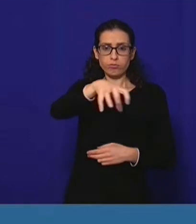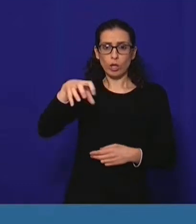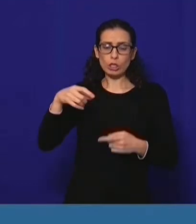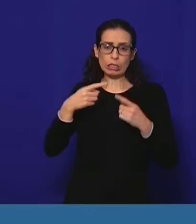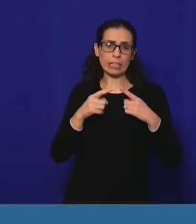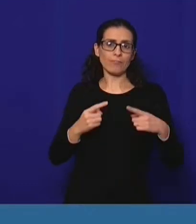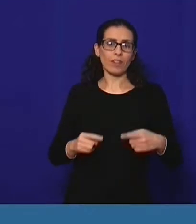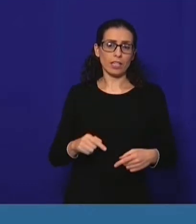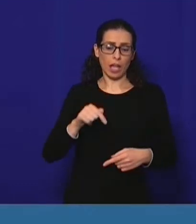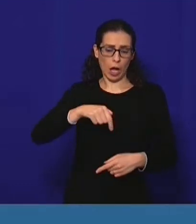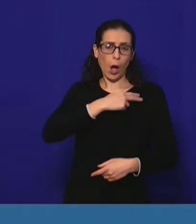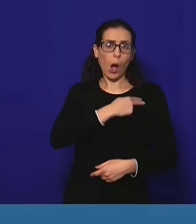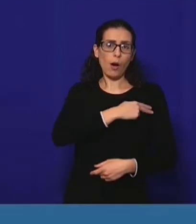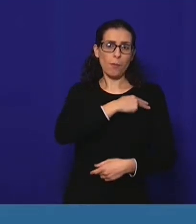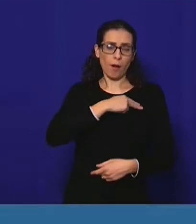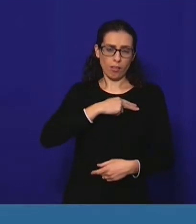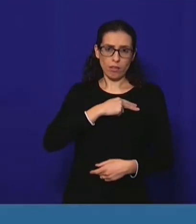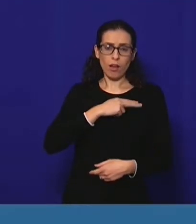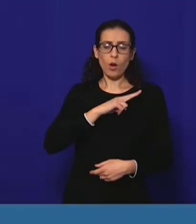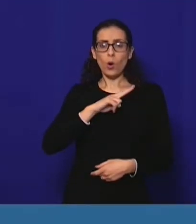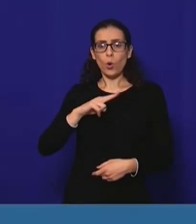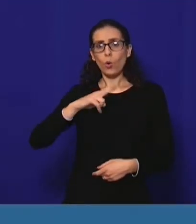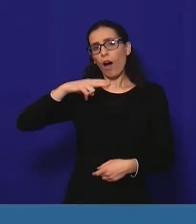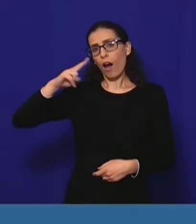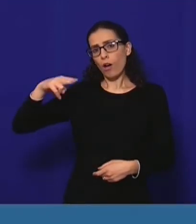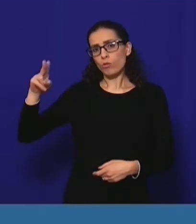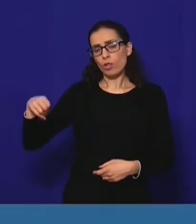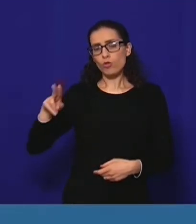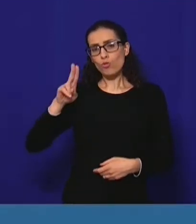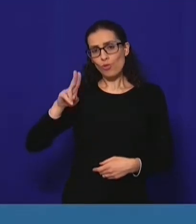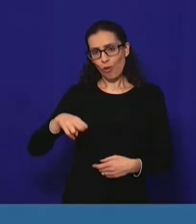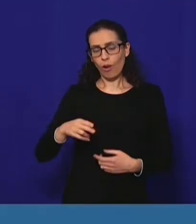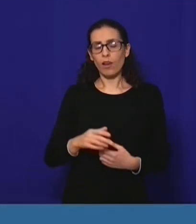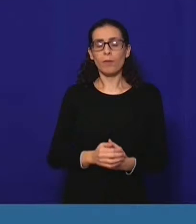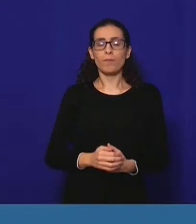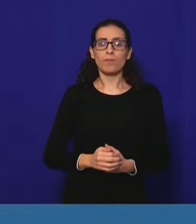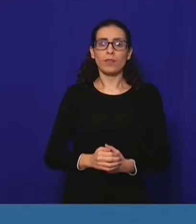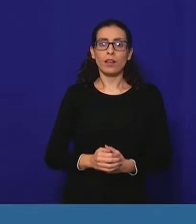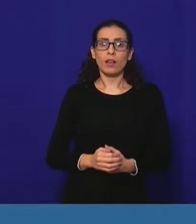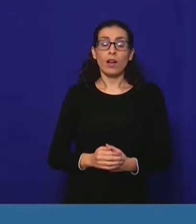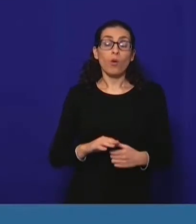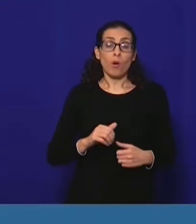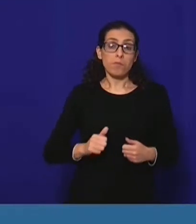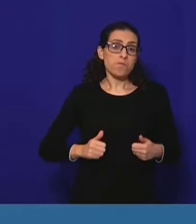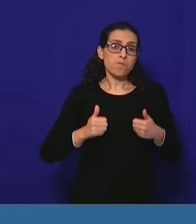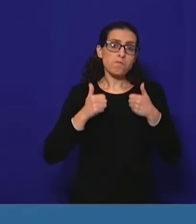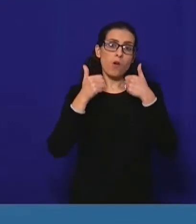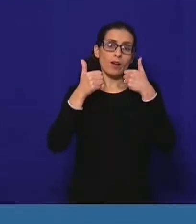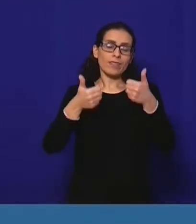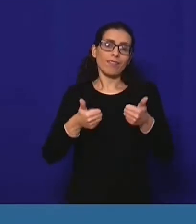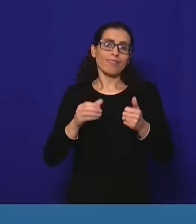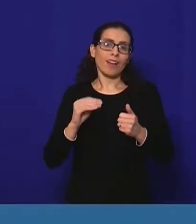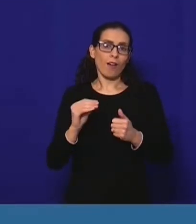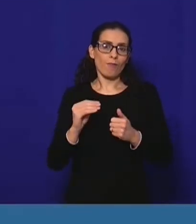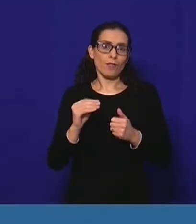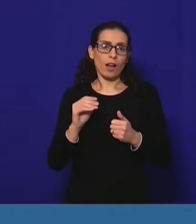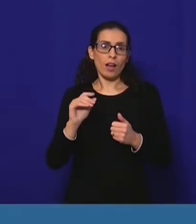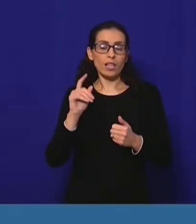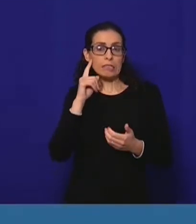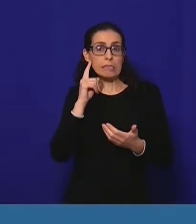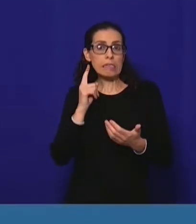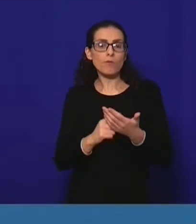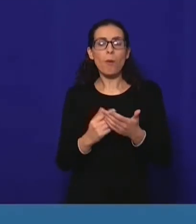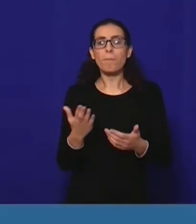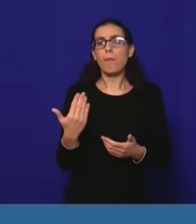kemm hawn Malta kif ukoll f'Għawdex fejn huwa importanti li l-każijiet li jkollna naqbduhom mill-ewwel u